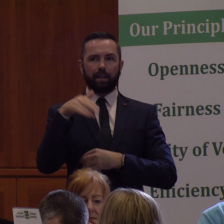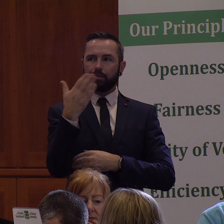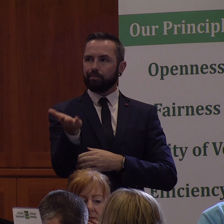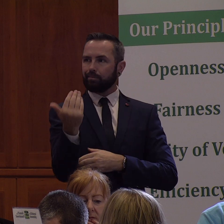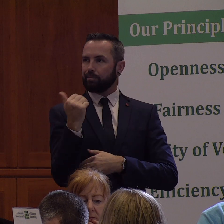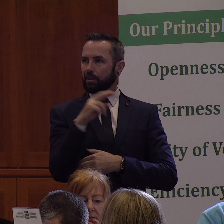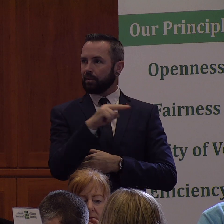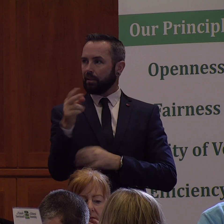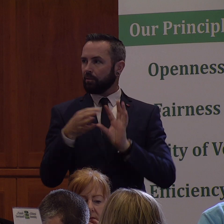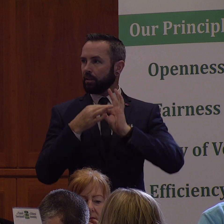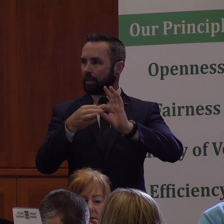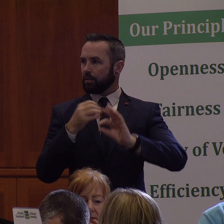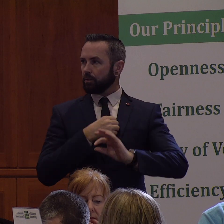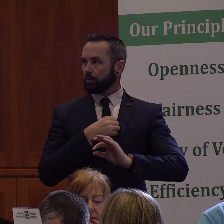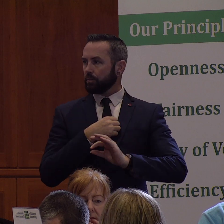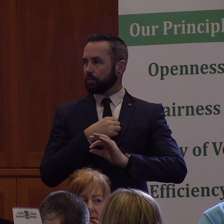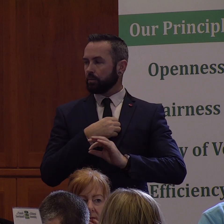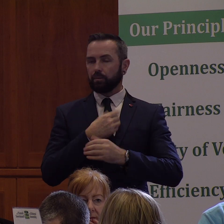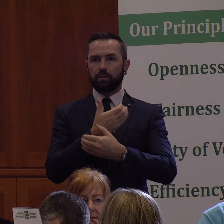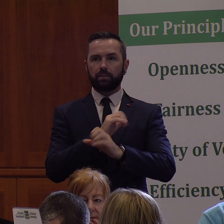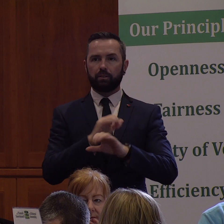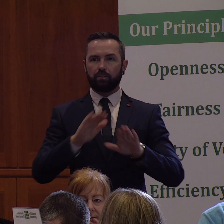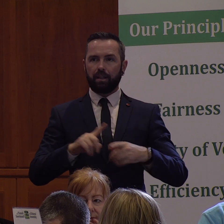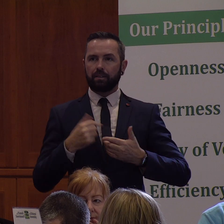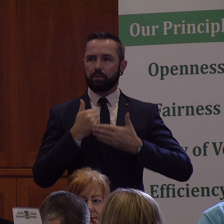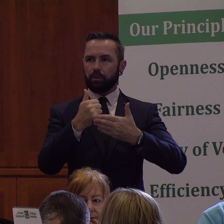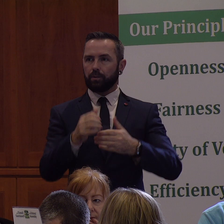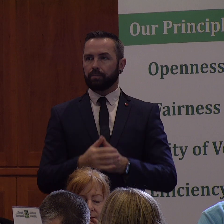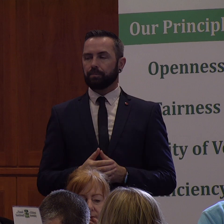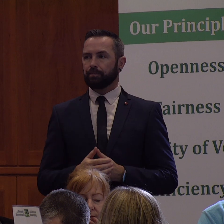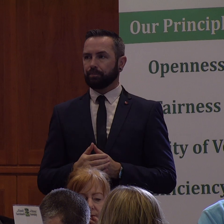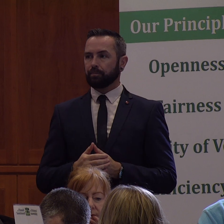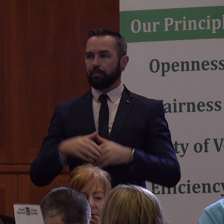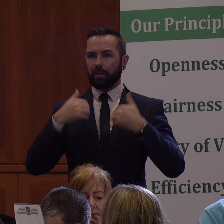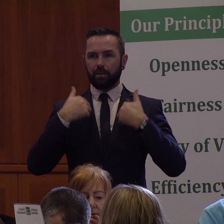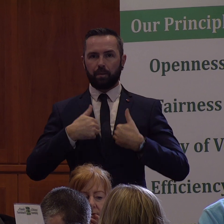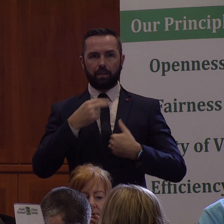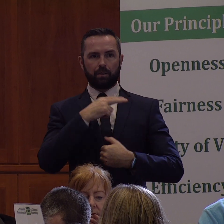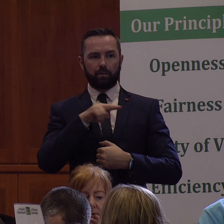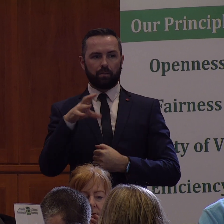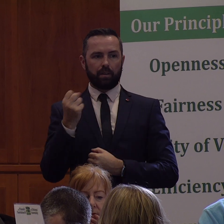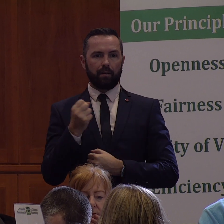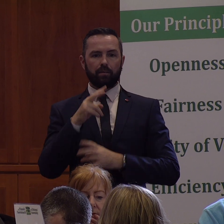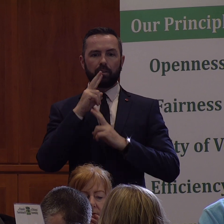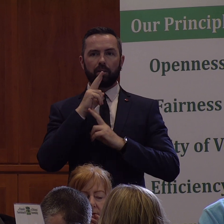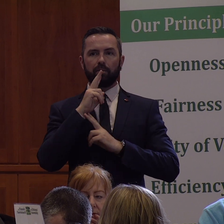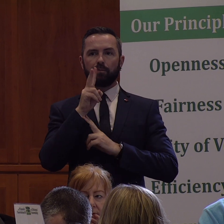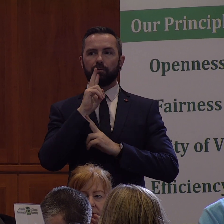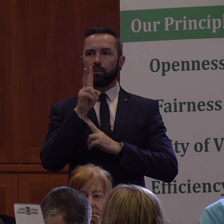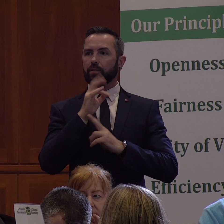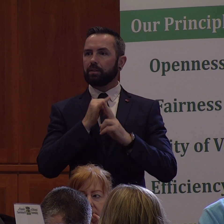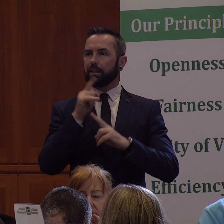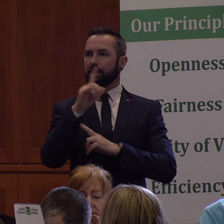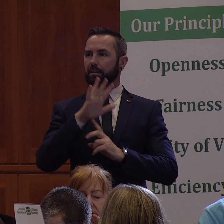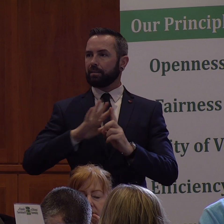entitled to in relation to children and support. Men don't seem to have a voice in